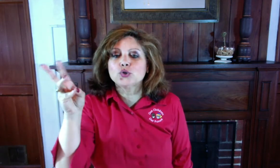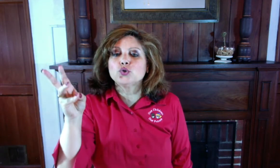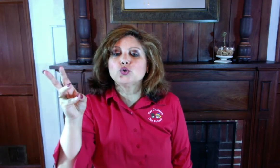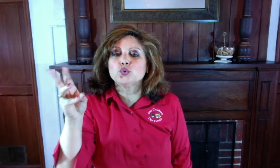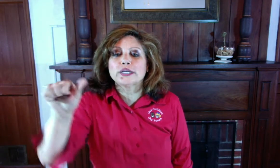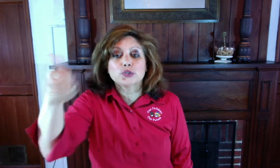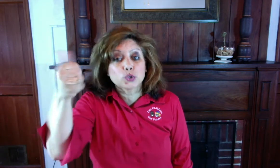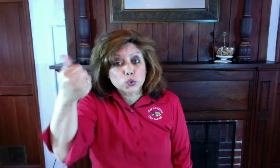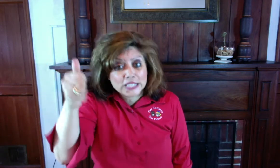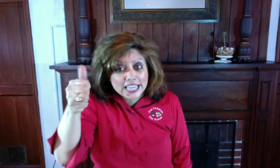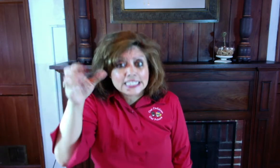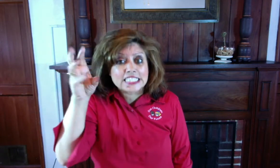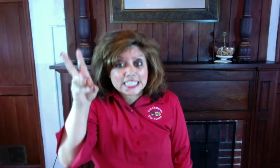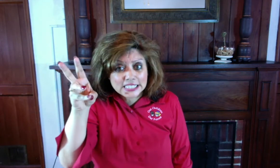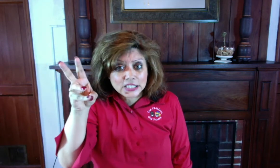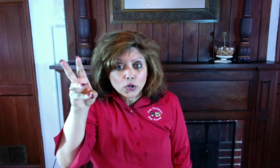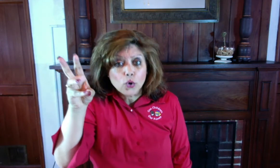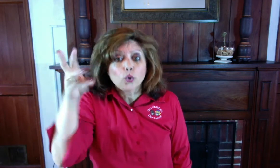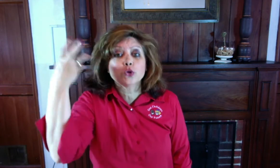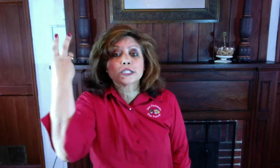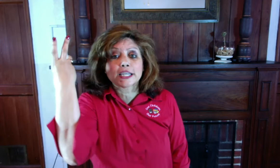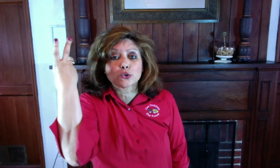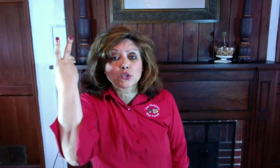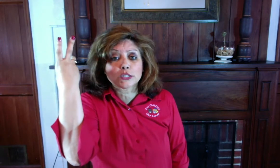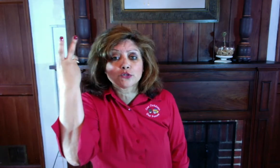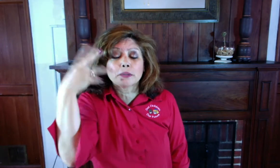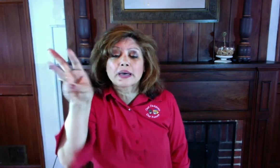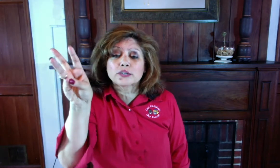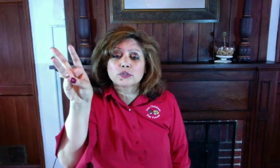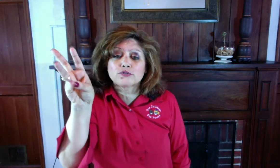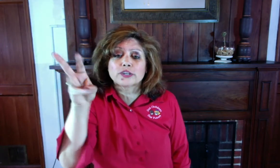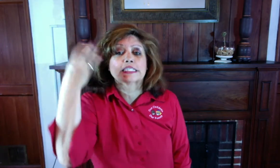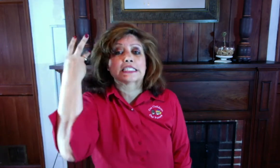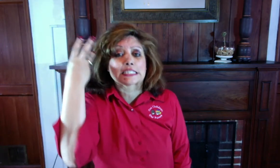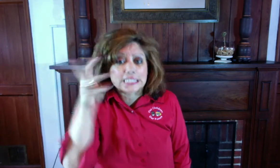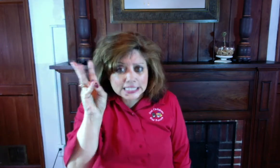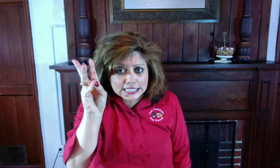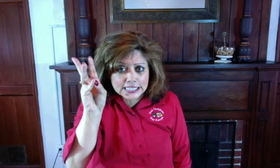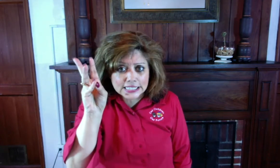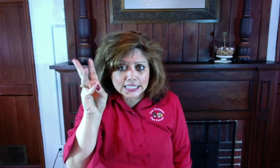do 2 ways. You could do 10, 6, or you could take your 6 from the back to the front. 16.